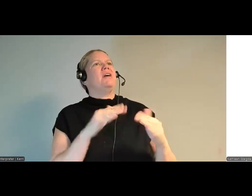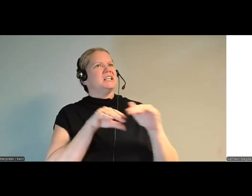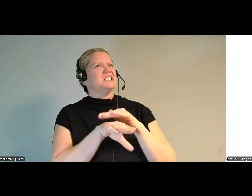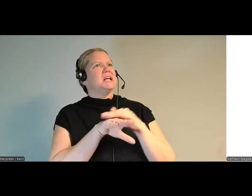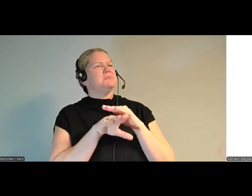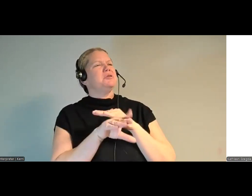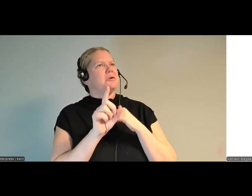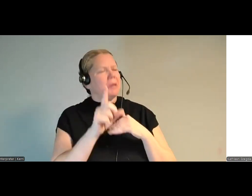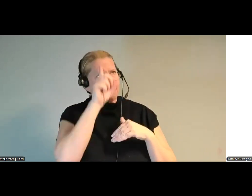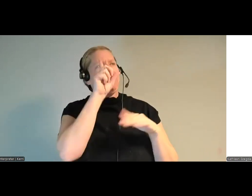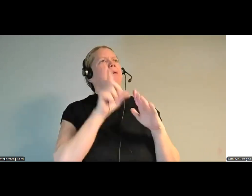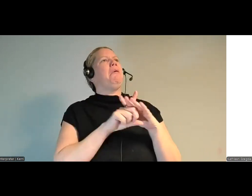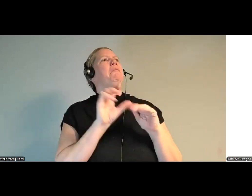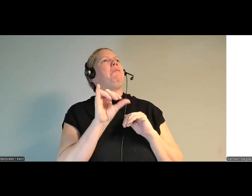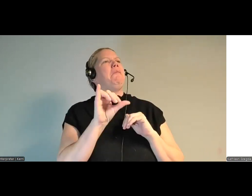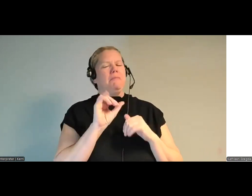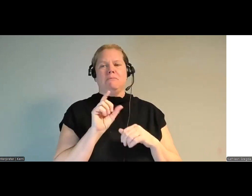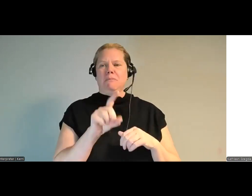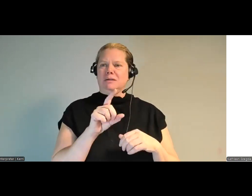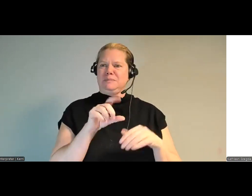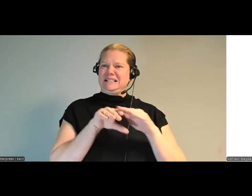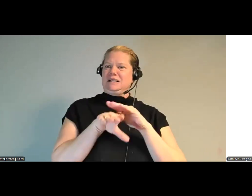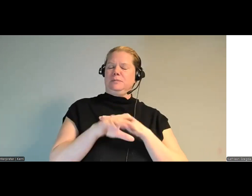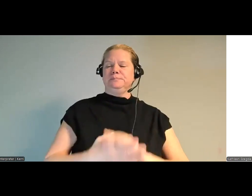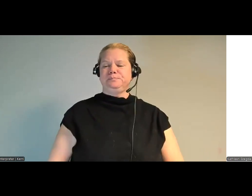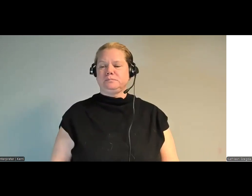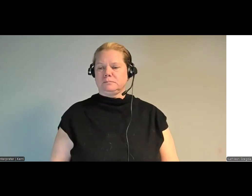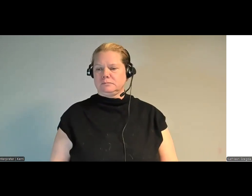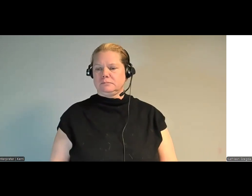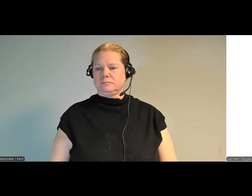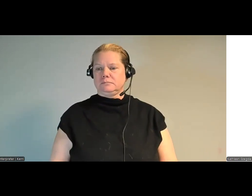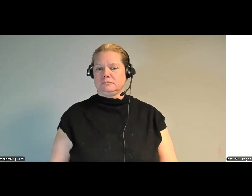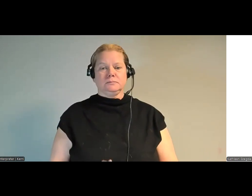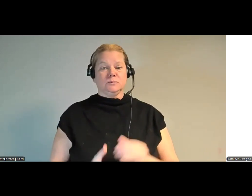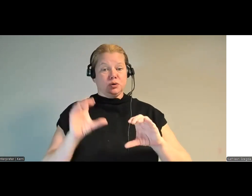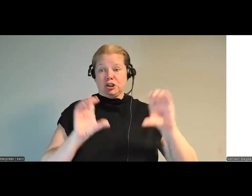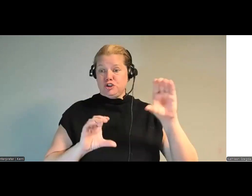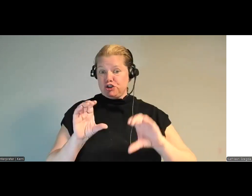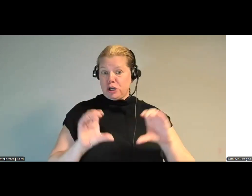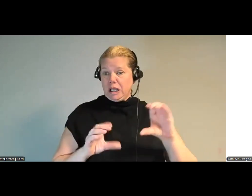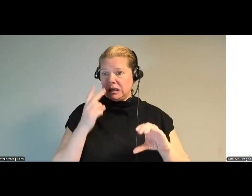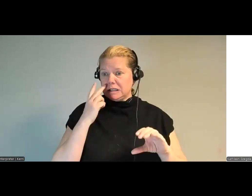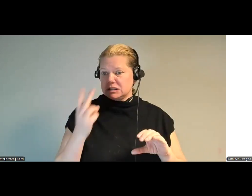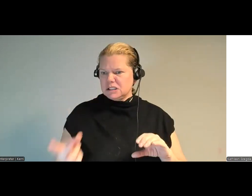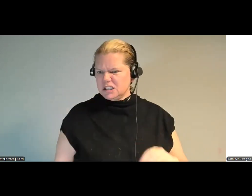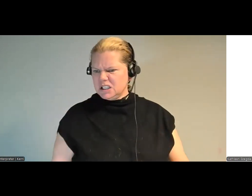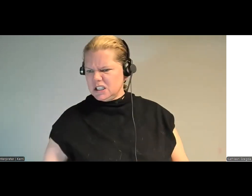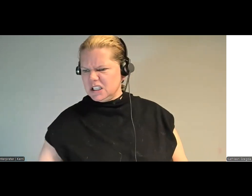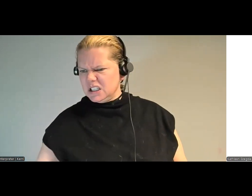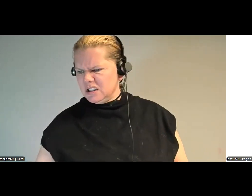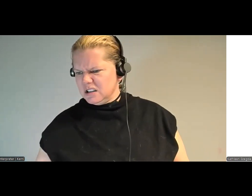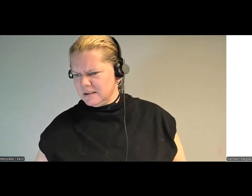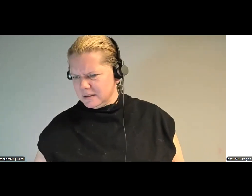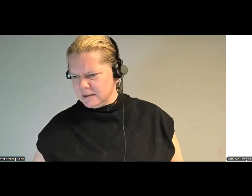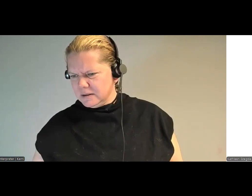accessible. So I'm looking at the chat and seeing if we have any